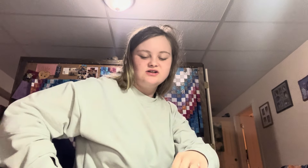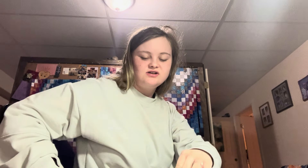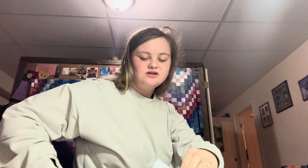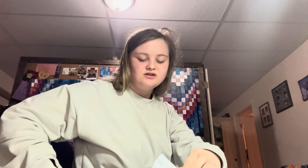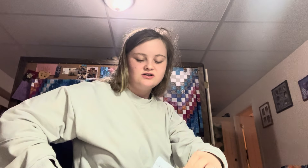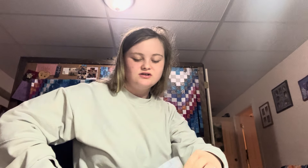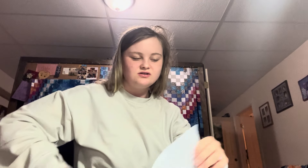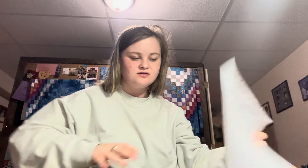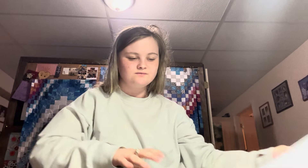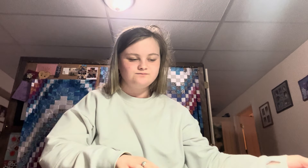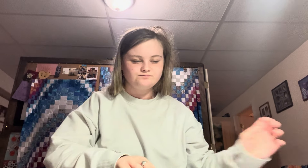poison.